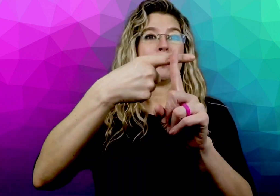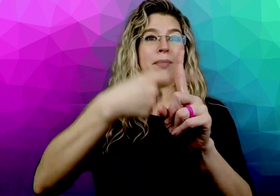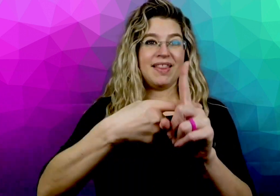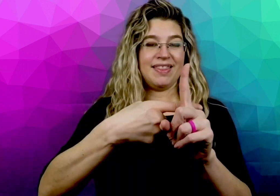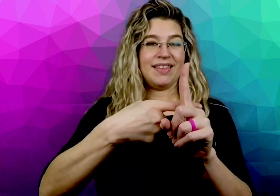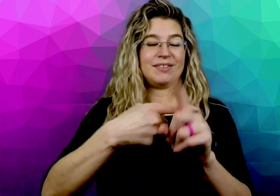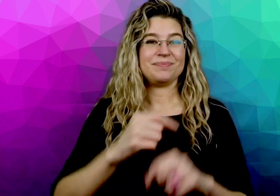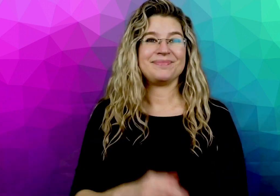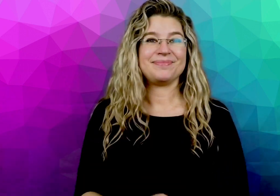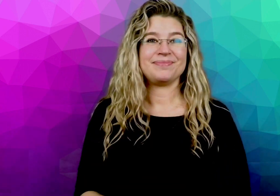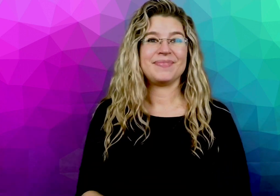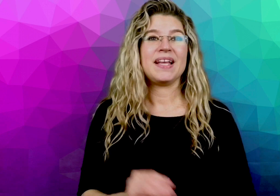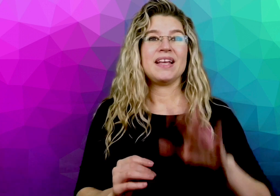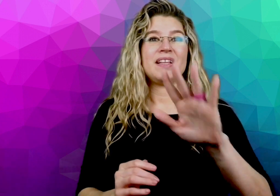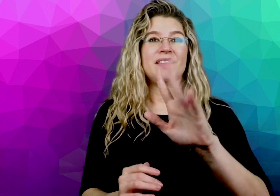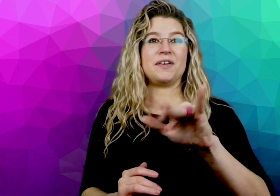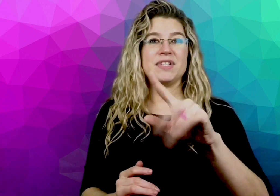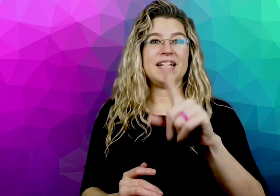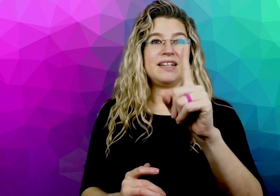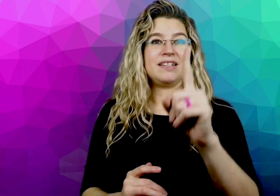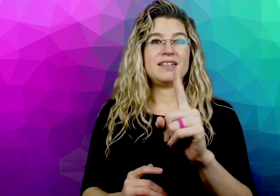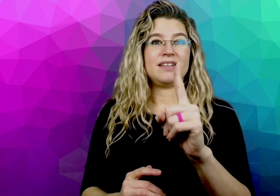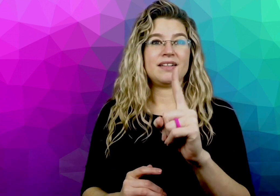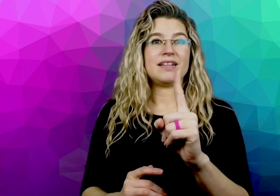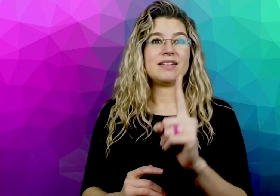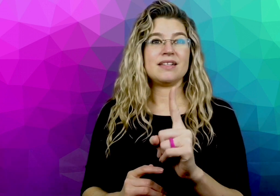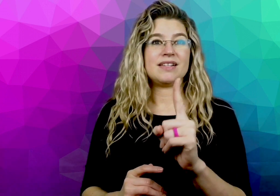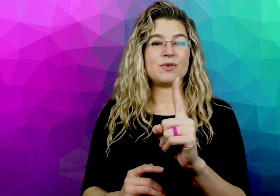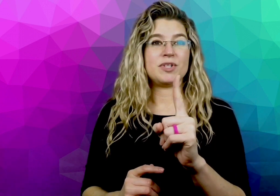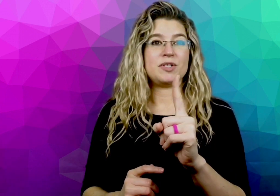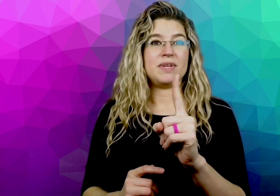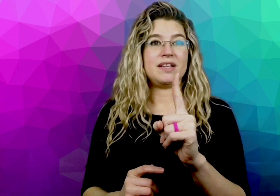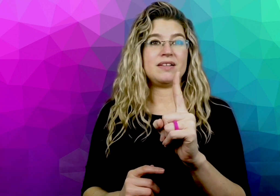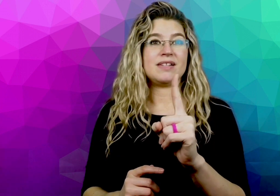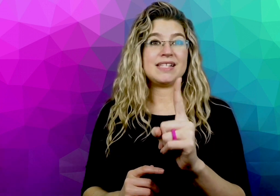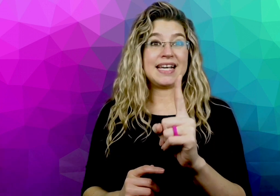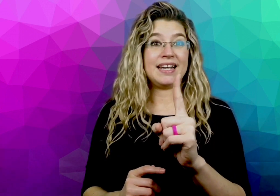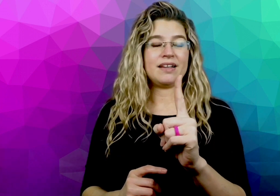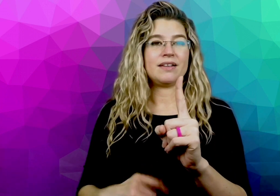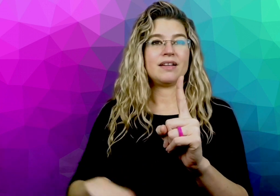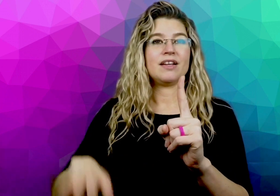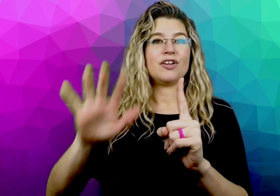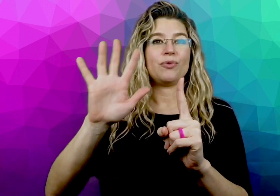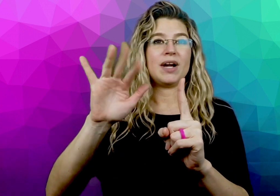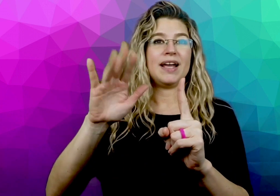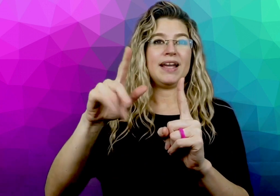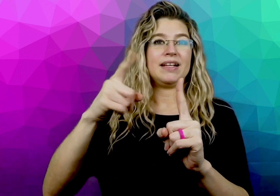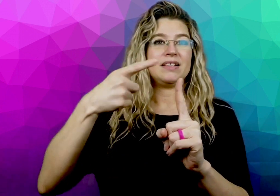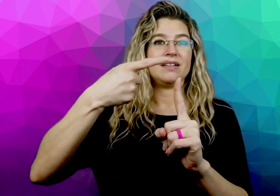Month. Left hand is going to be static. Right hand,